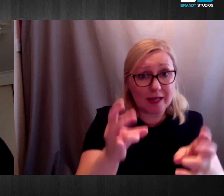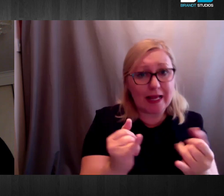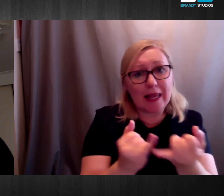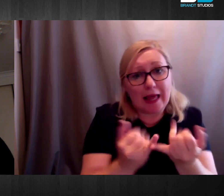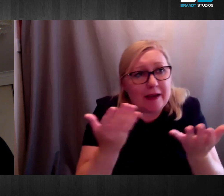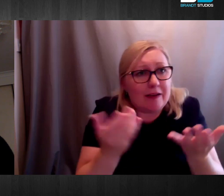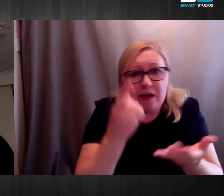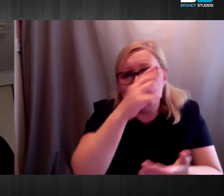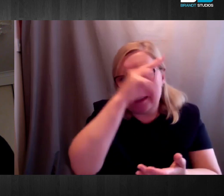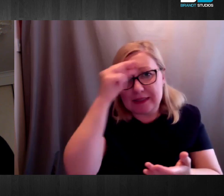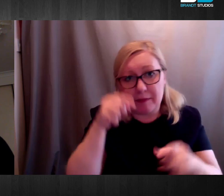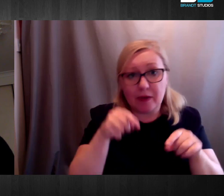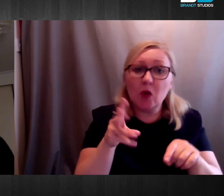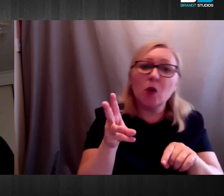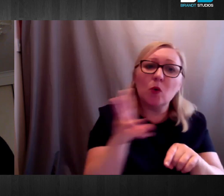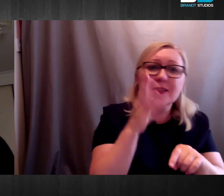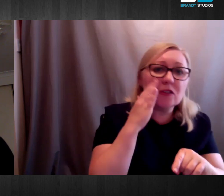at, they'll